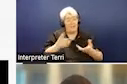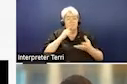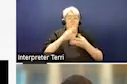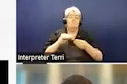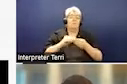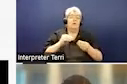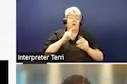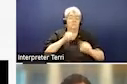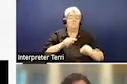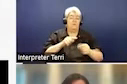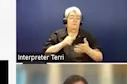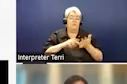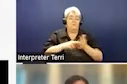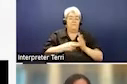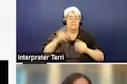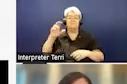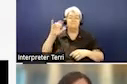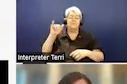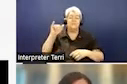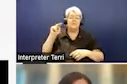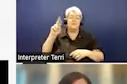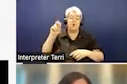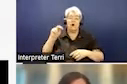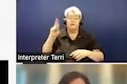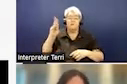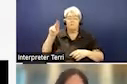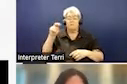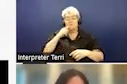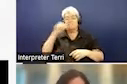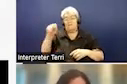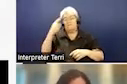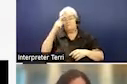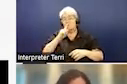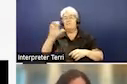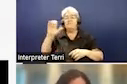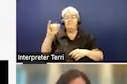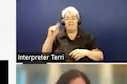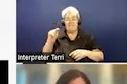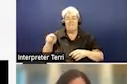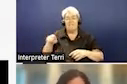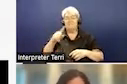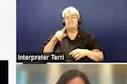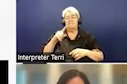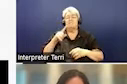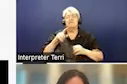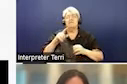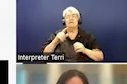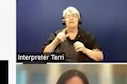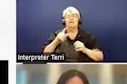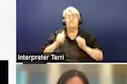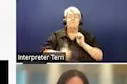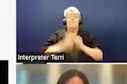means. Absolutely. Thank you for this opportunity. So CIT is, I always say it, it's one of the most